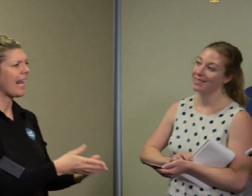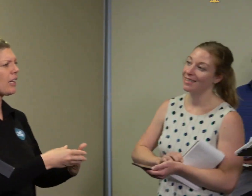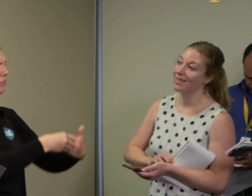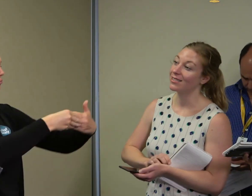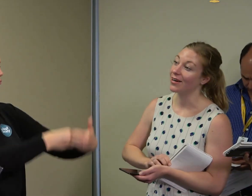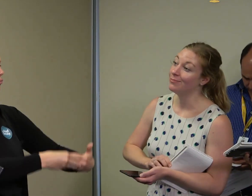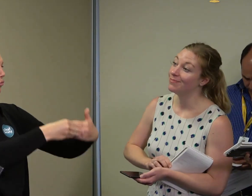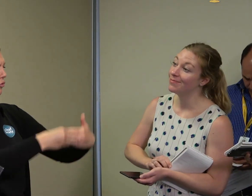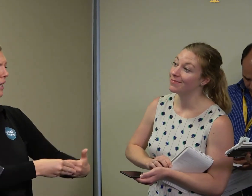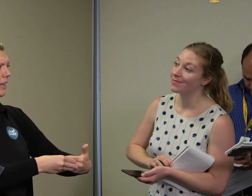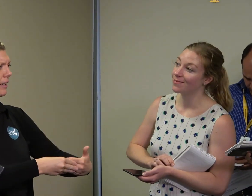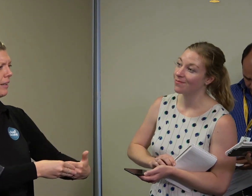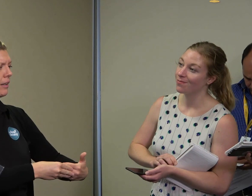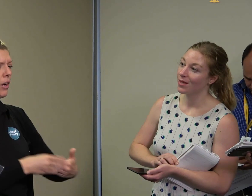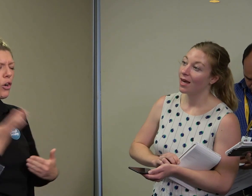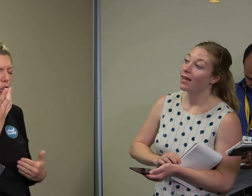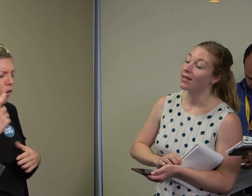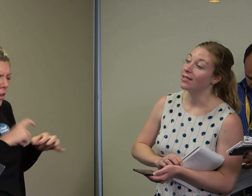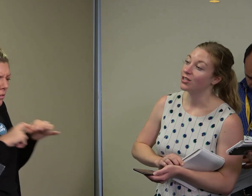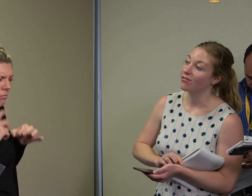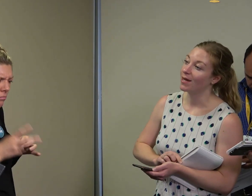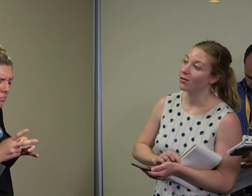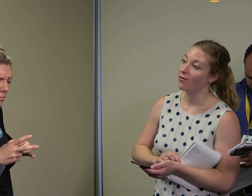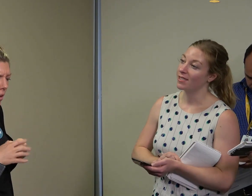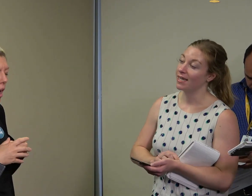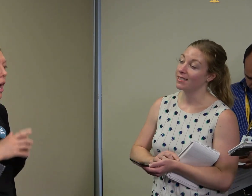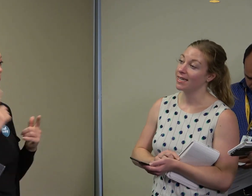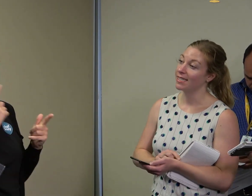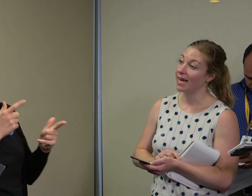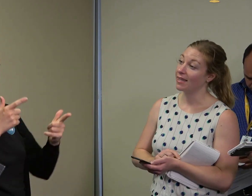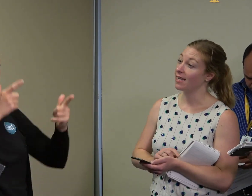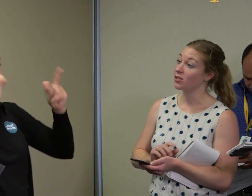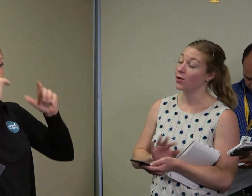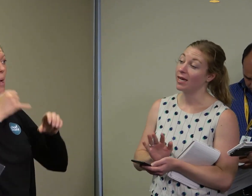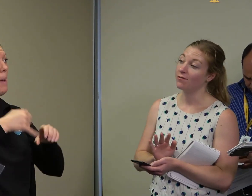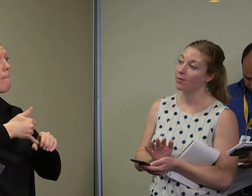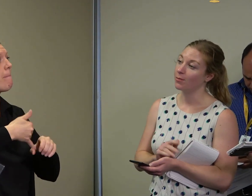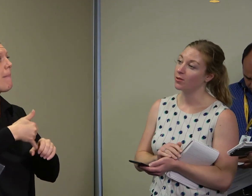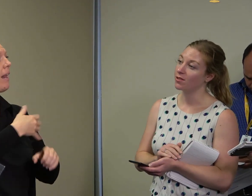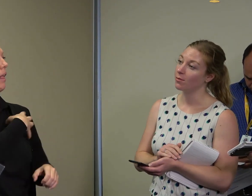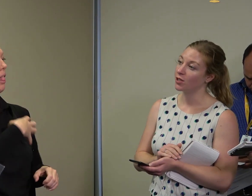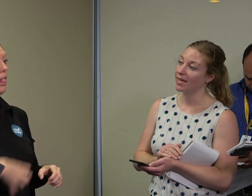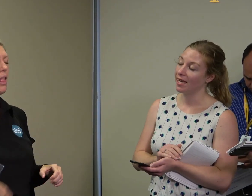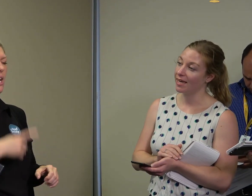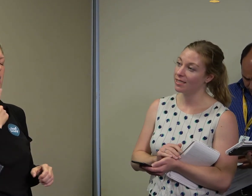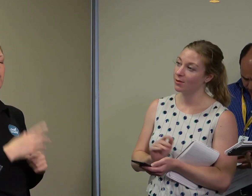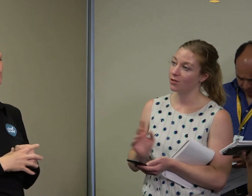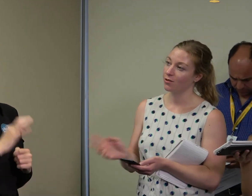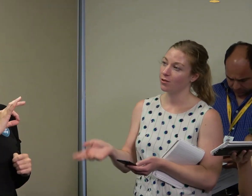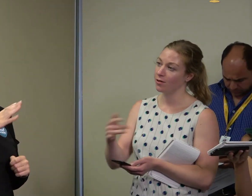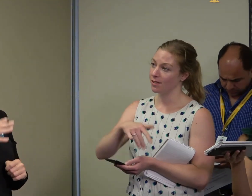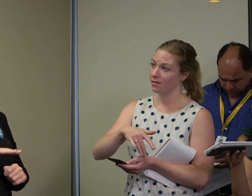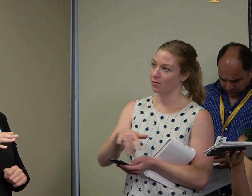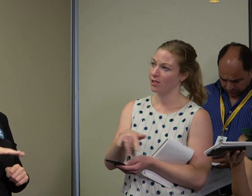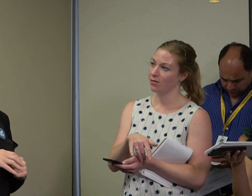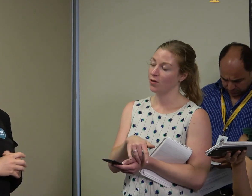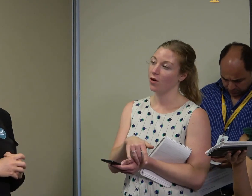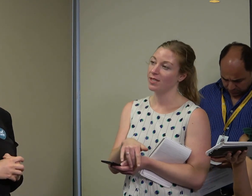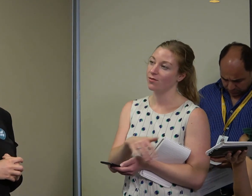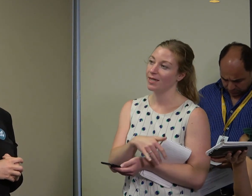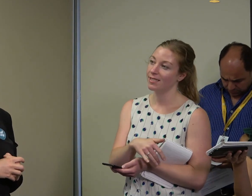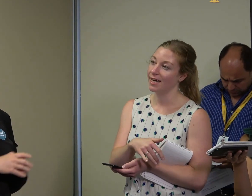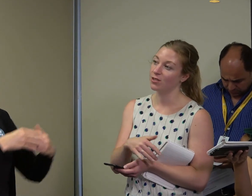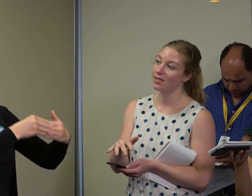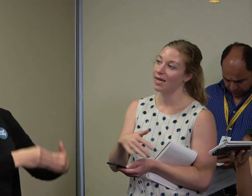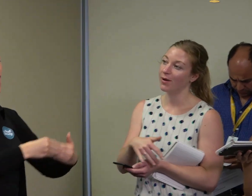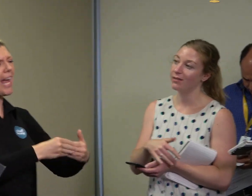yesterday. Sorry? I'm sorry, what did you say? The Chief Medical Officer has said today that there's no need for people to stop shaking hands, which is in contradiction of your